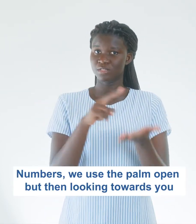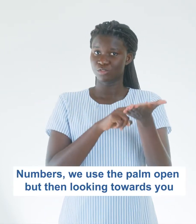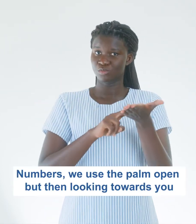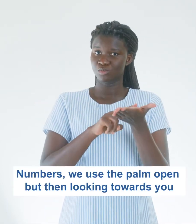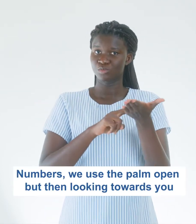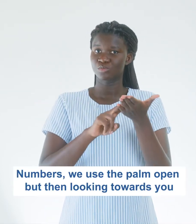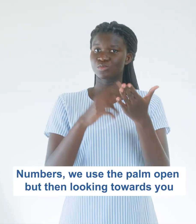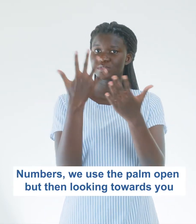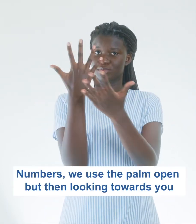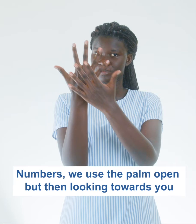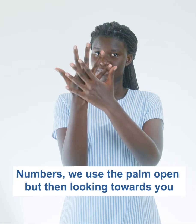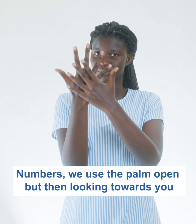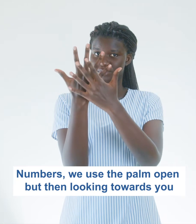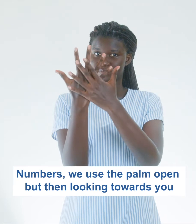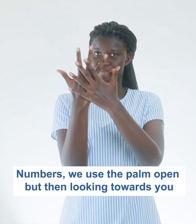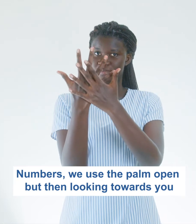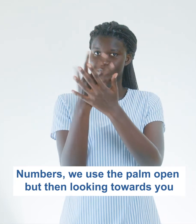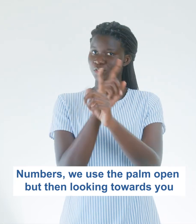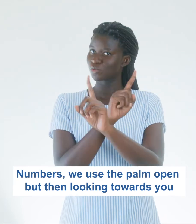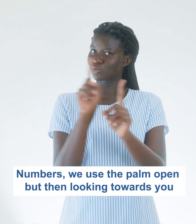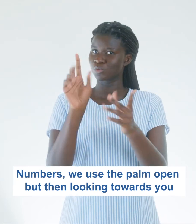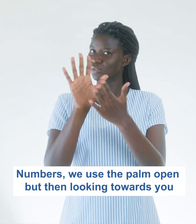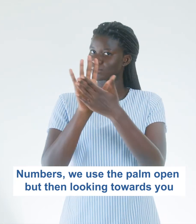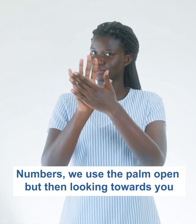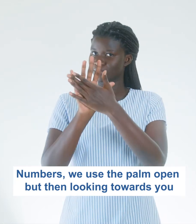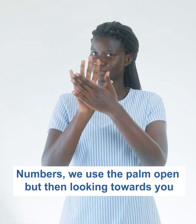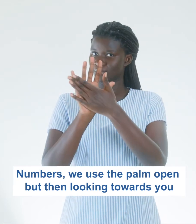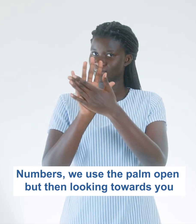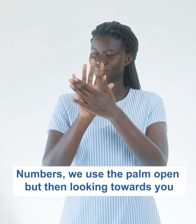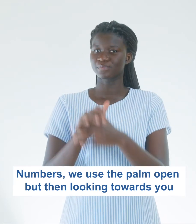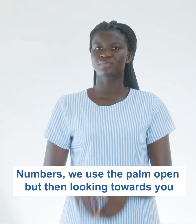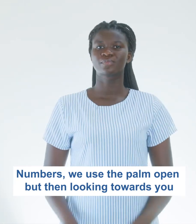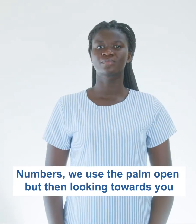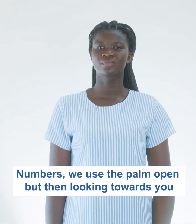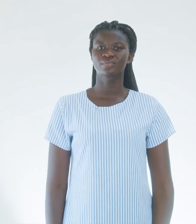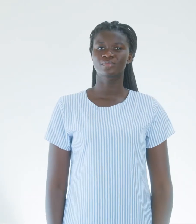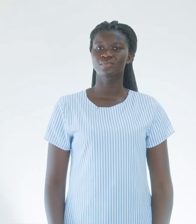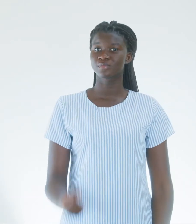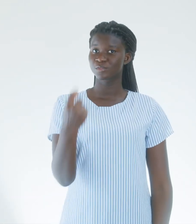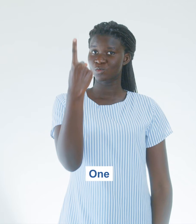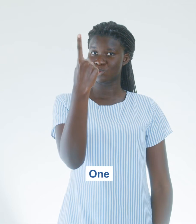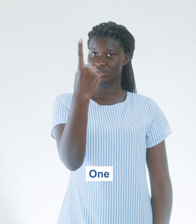Numbers, we use the palm open but then looking towards you.